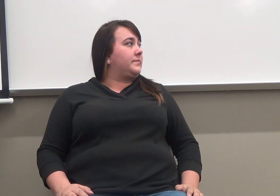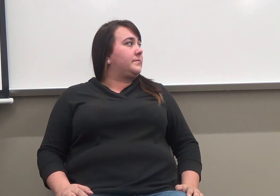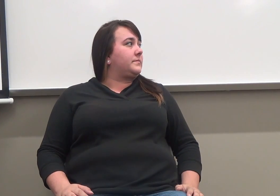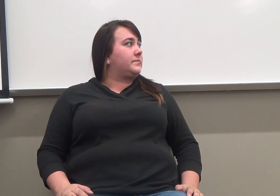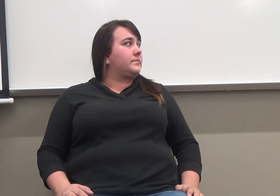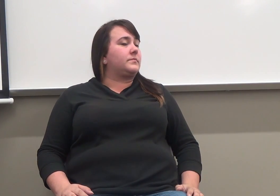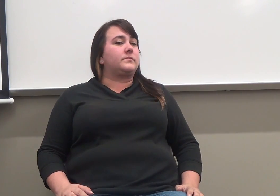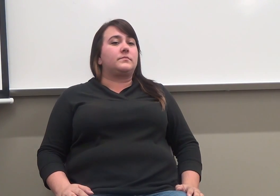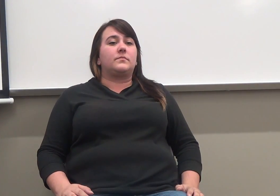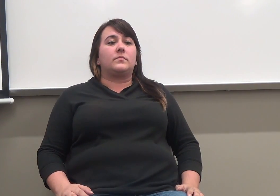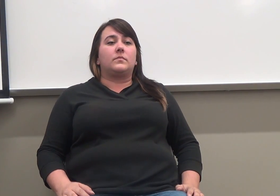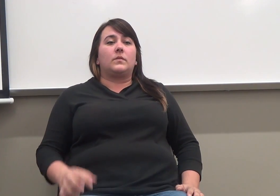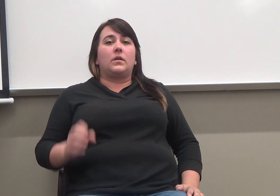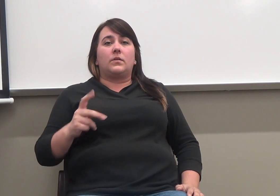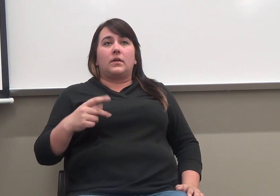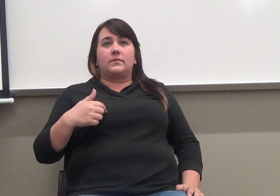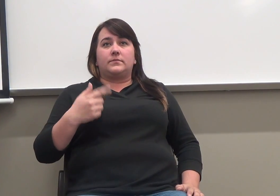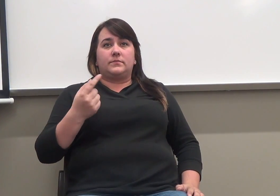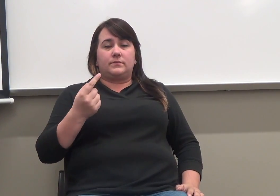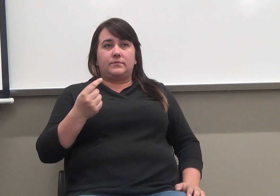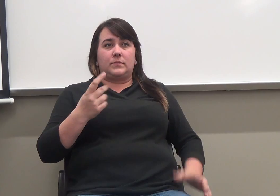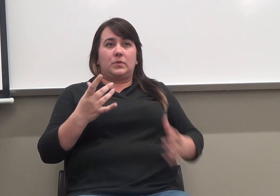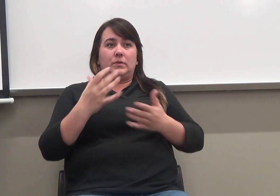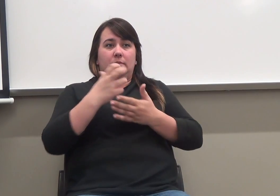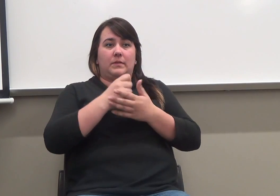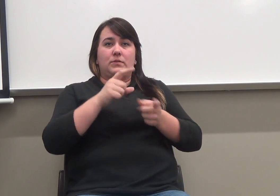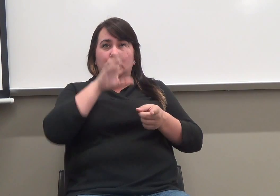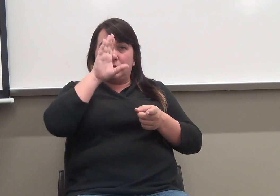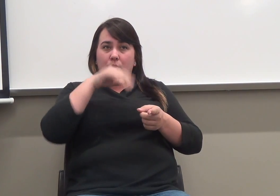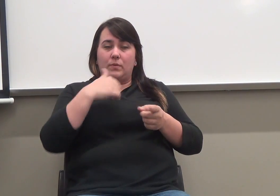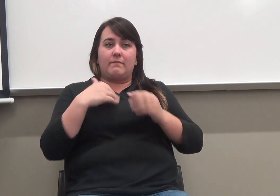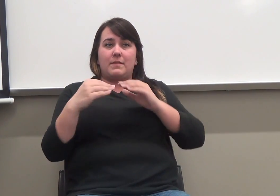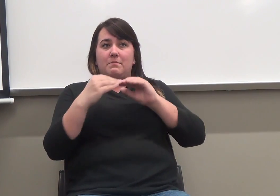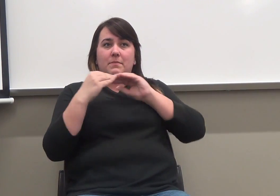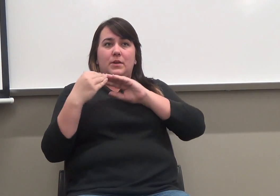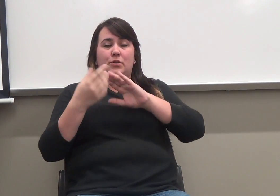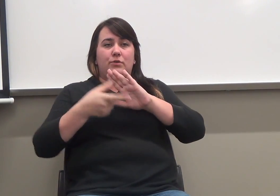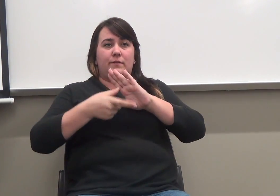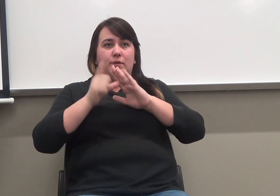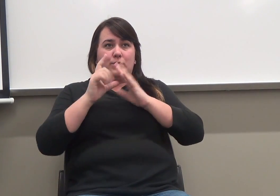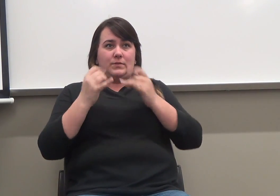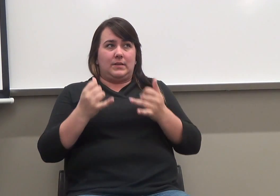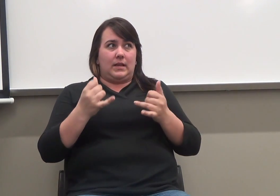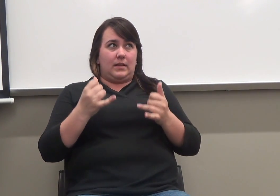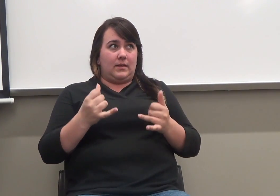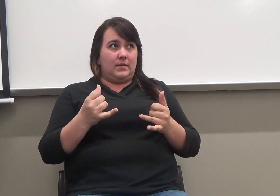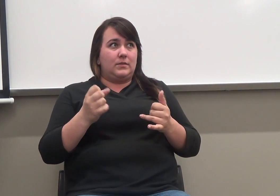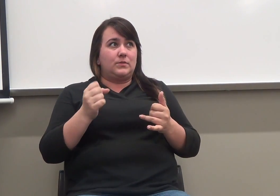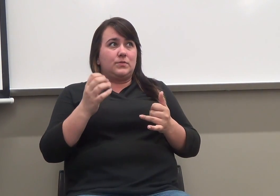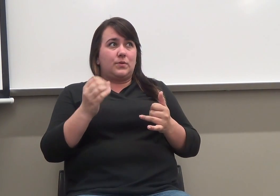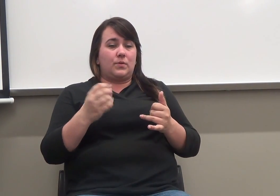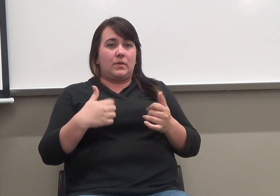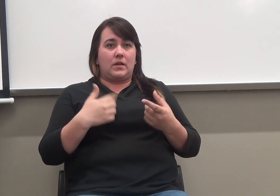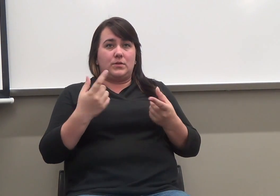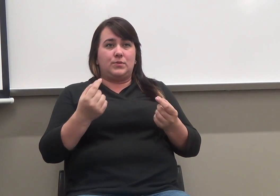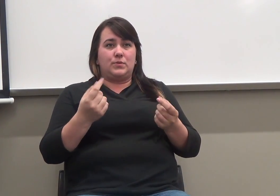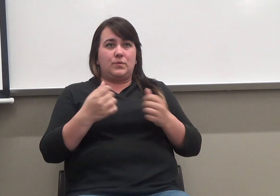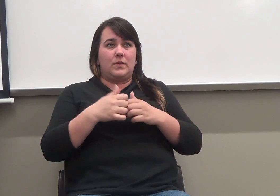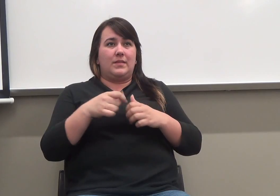Okay, what I'm going to do with these, as you know, we have the peer review today. So what I do with these, at least at